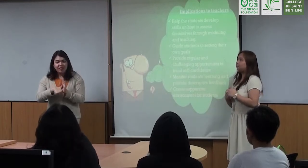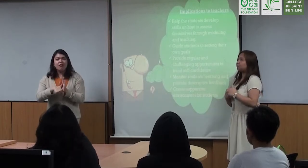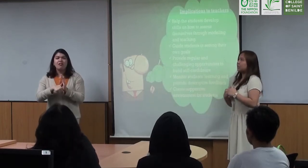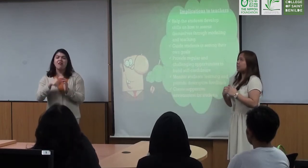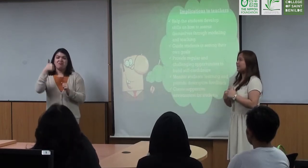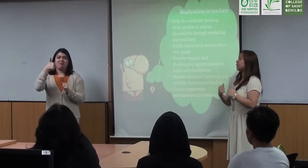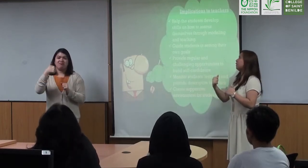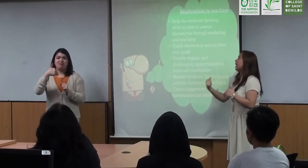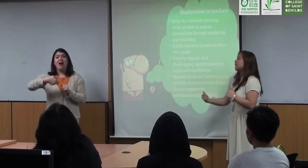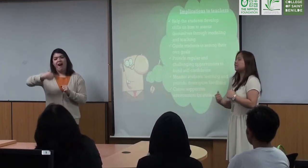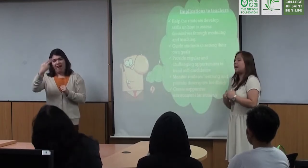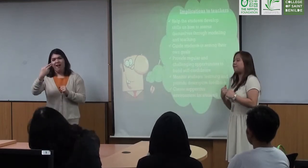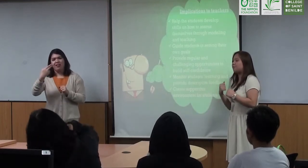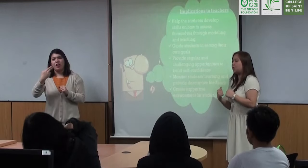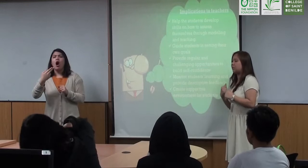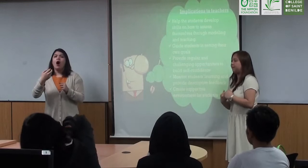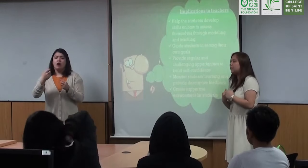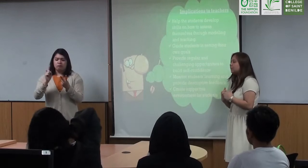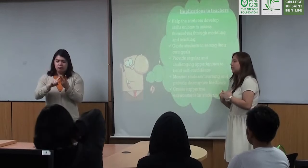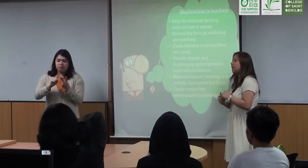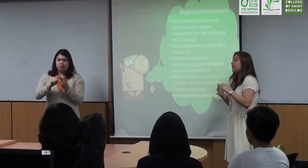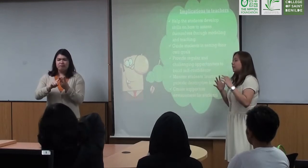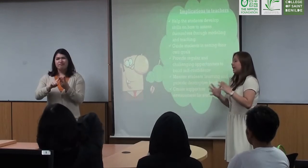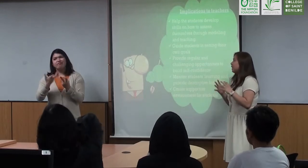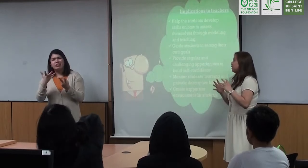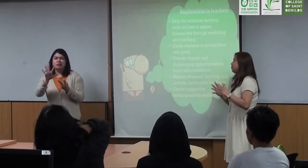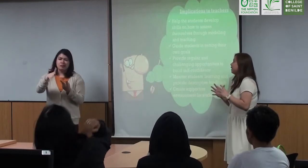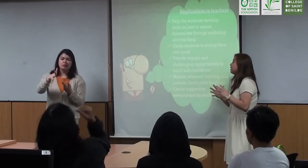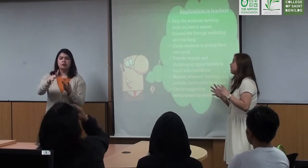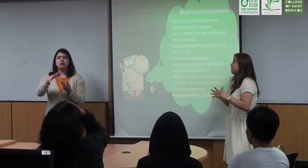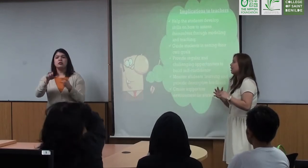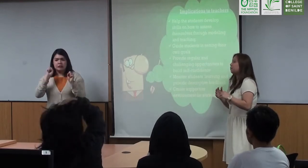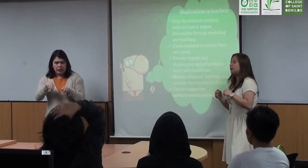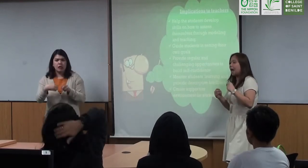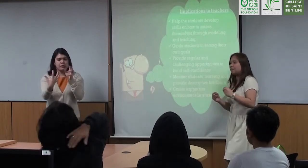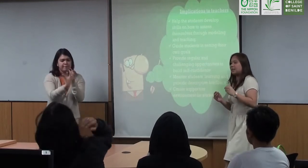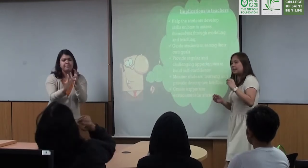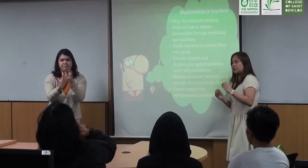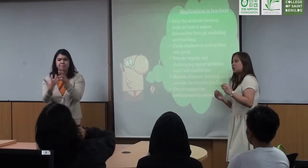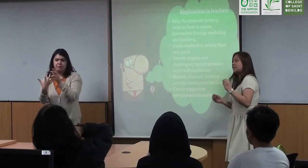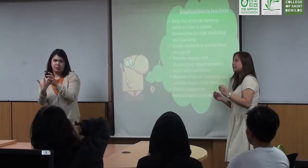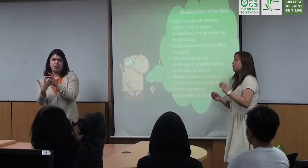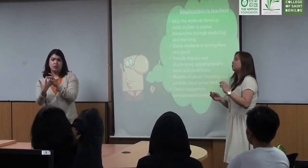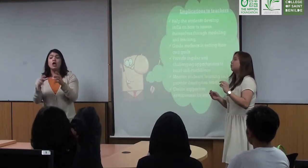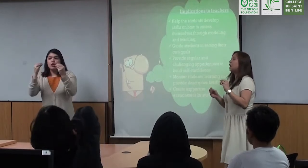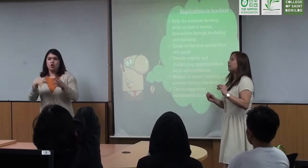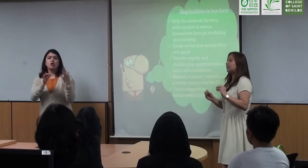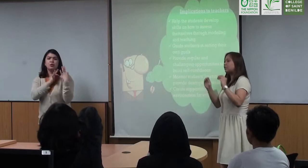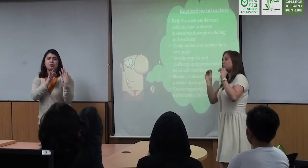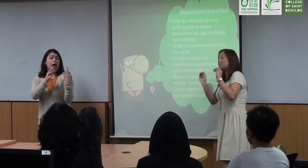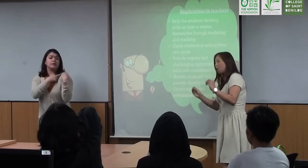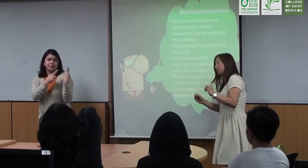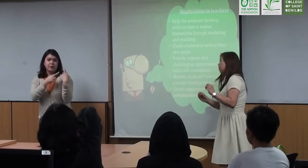end, the student is having more difficulty, then it means that perhaps the teacher needs